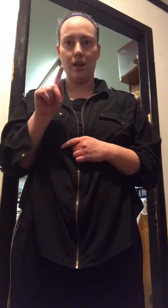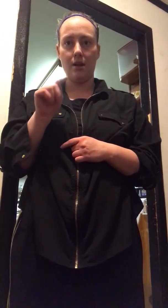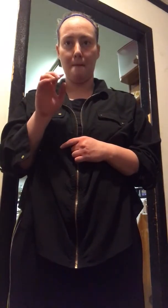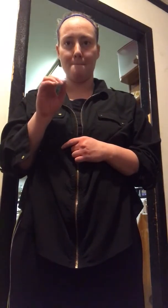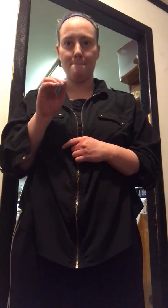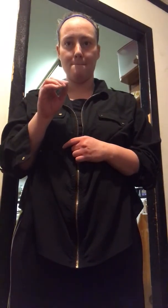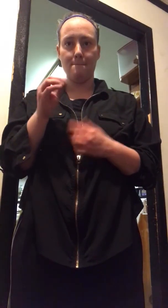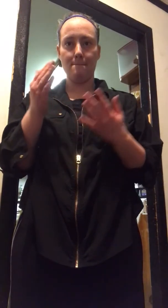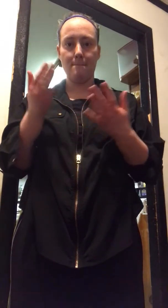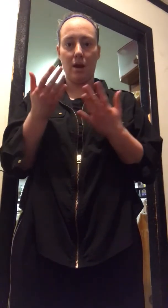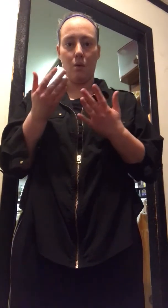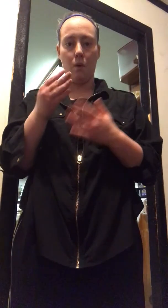mechanism.